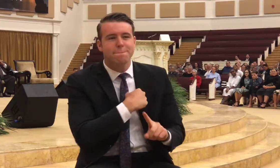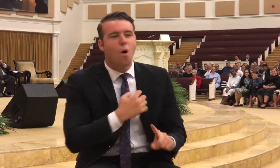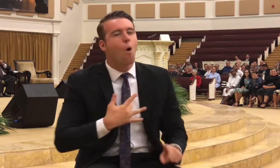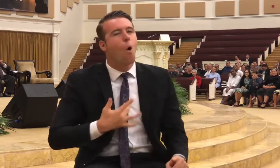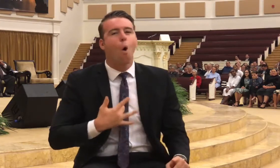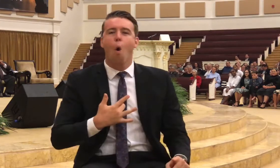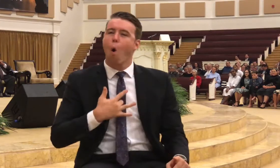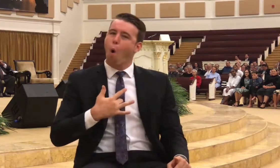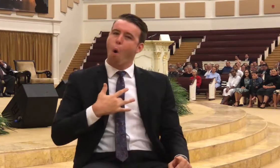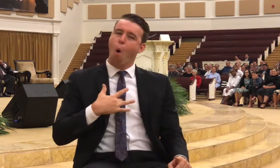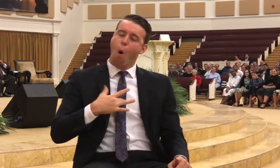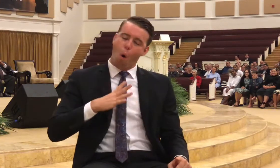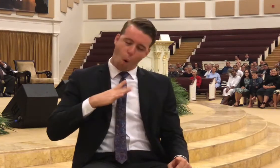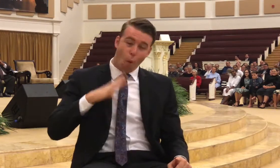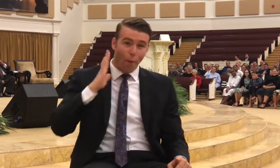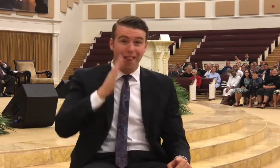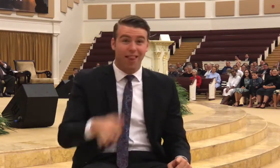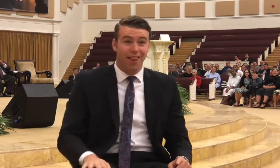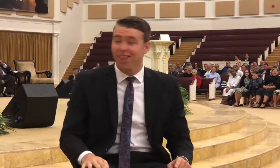That feels good, wouldn't it?